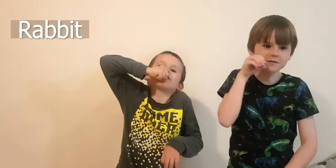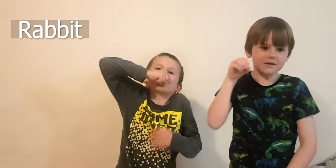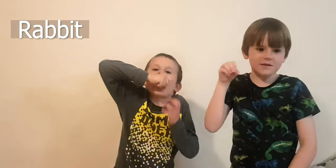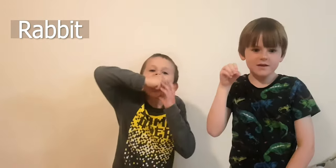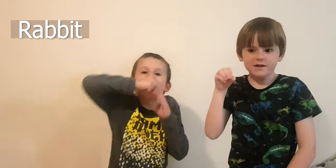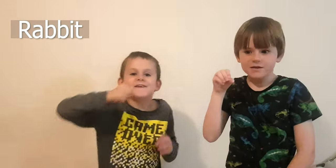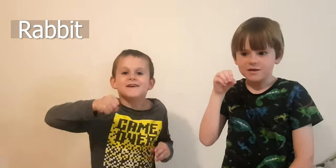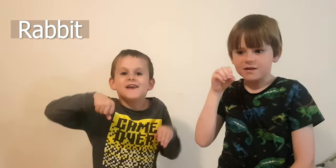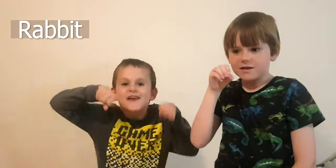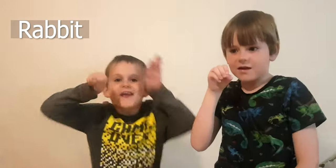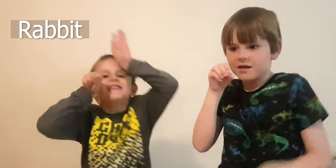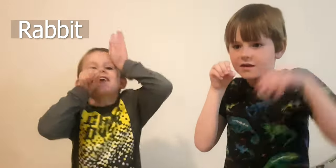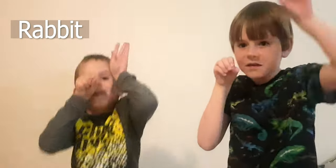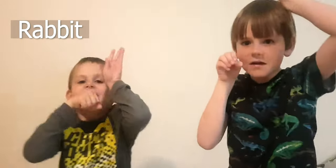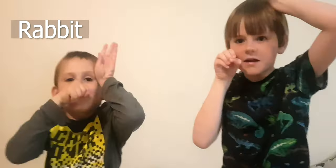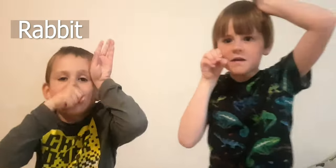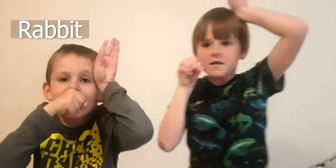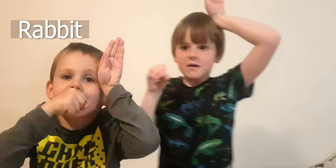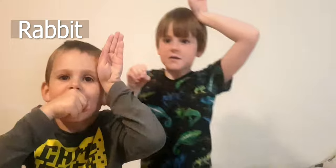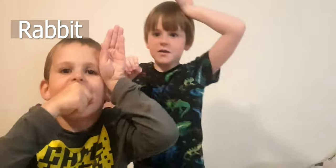Ooh. Very good.